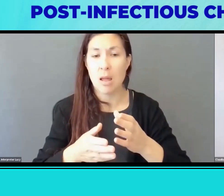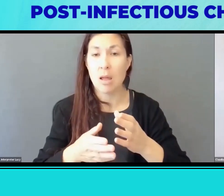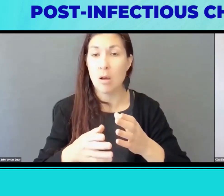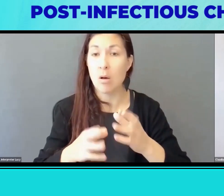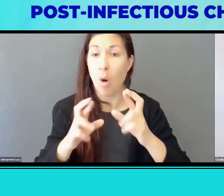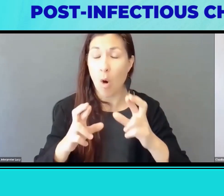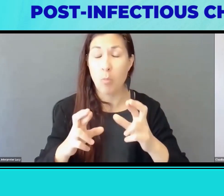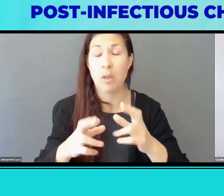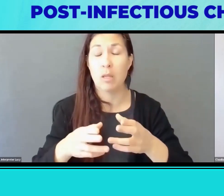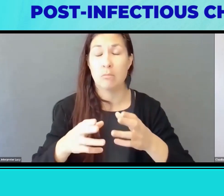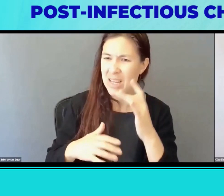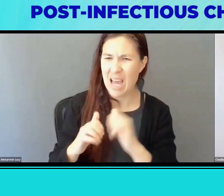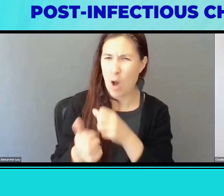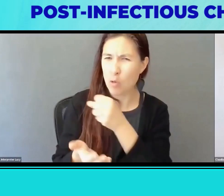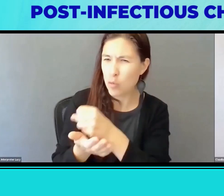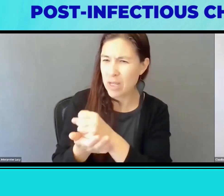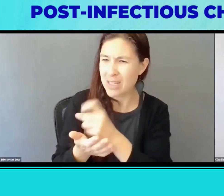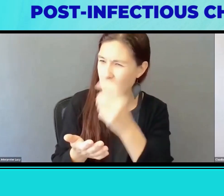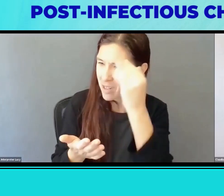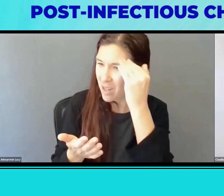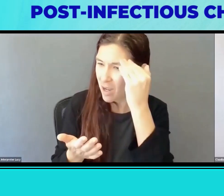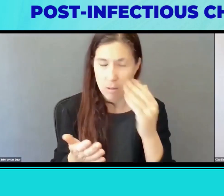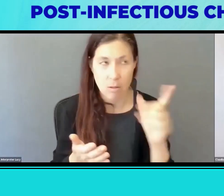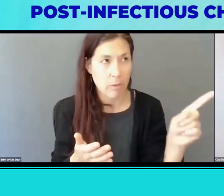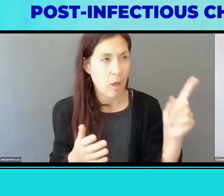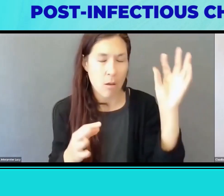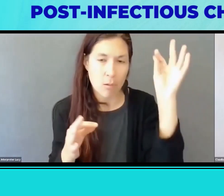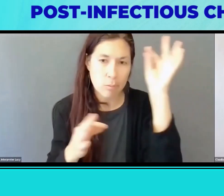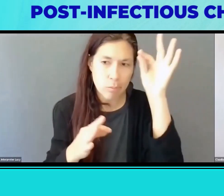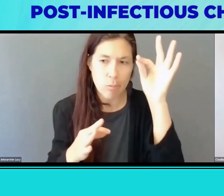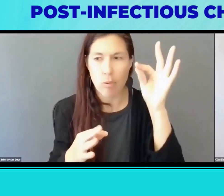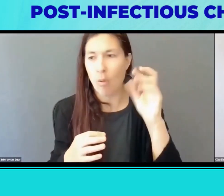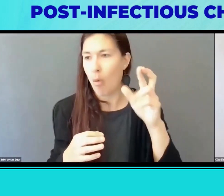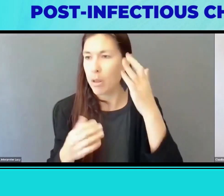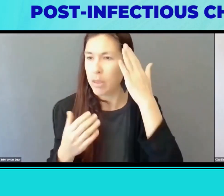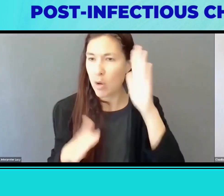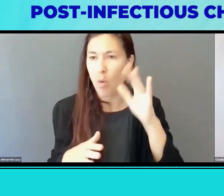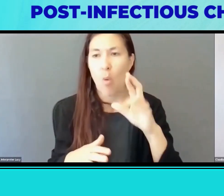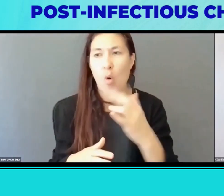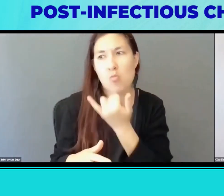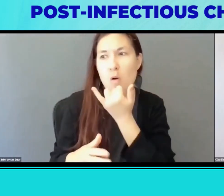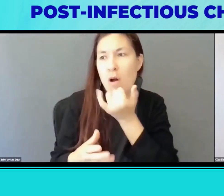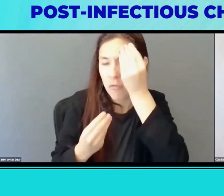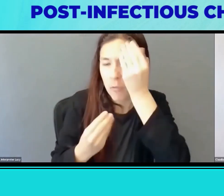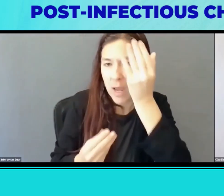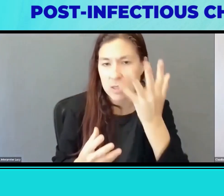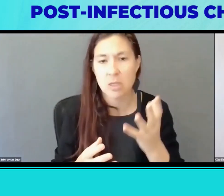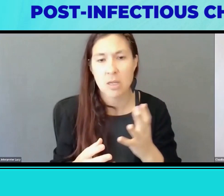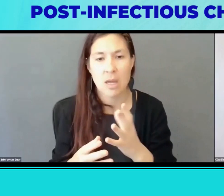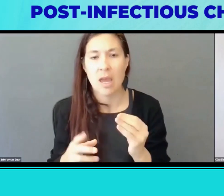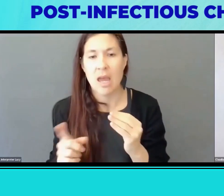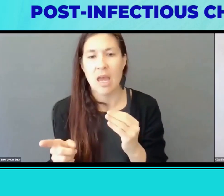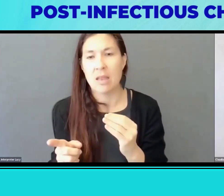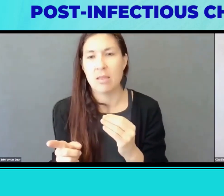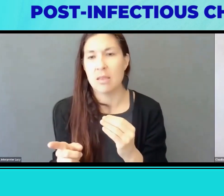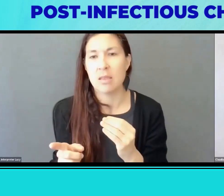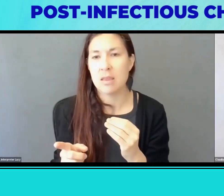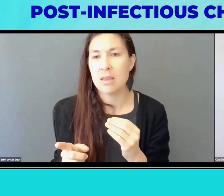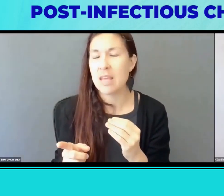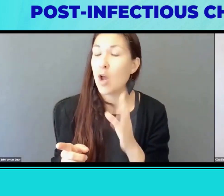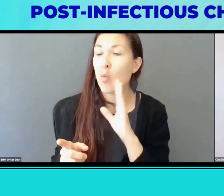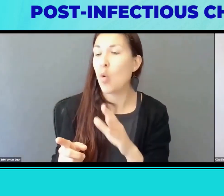educate Latinx people and their healthcare providers. The vast majority of the information available online is in English, and finding it requires computer and